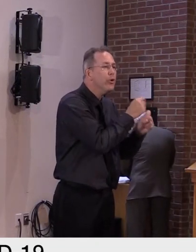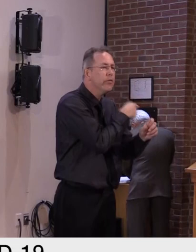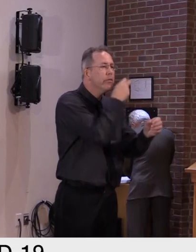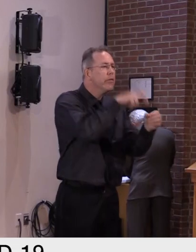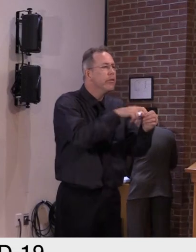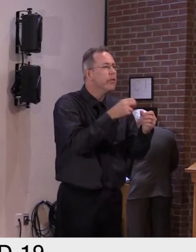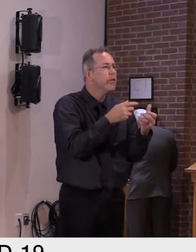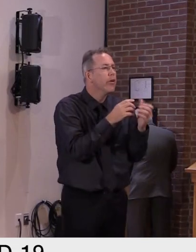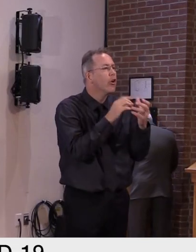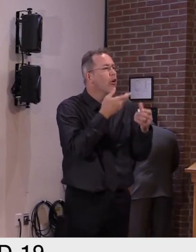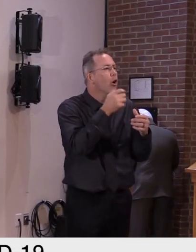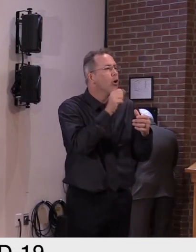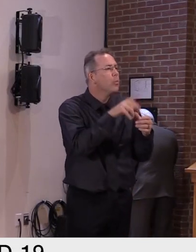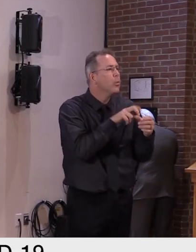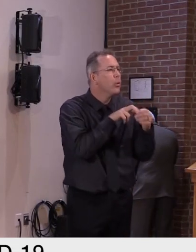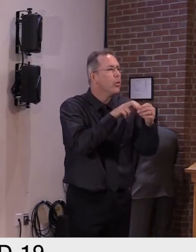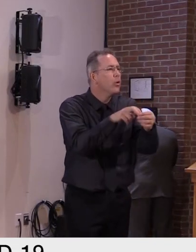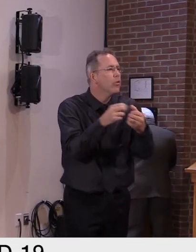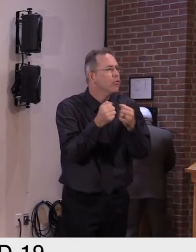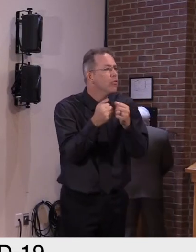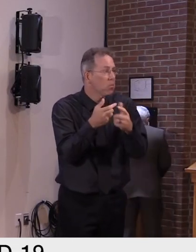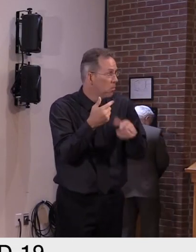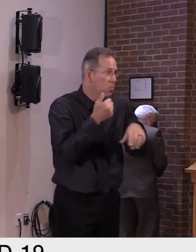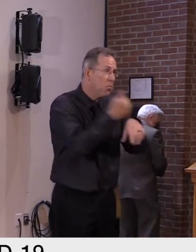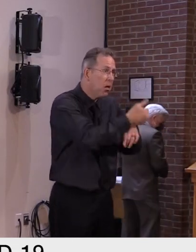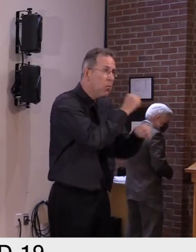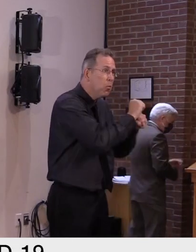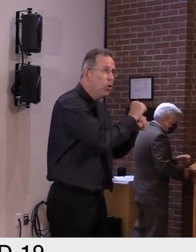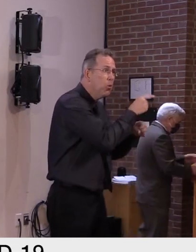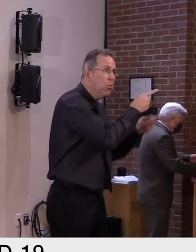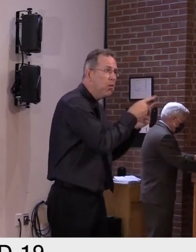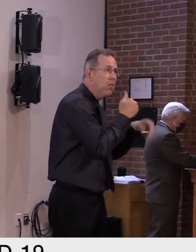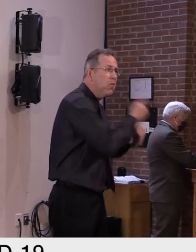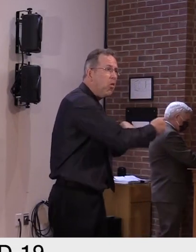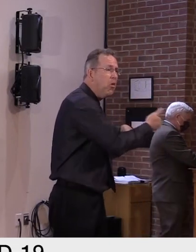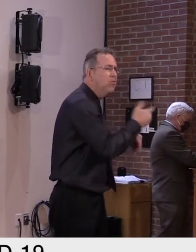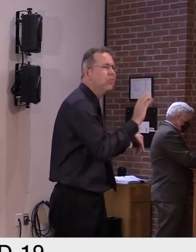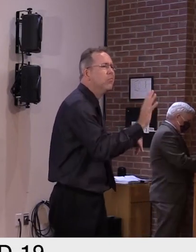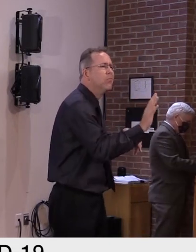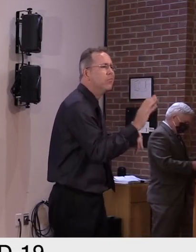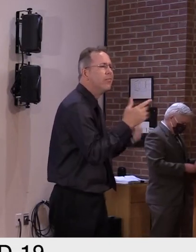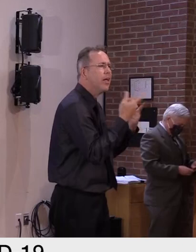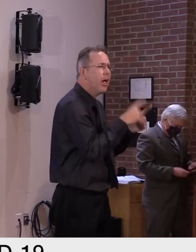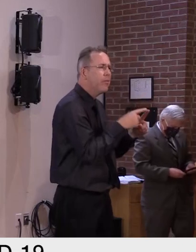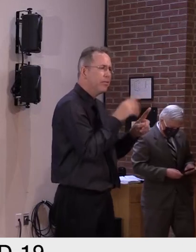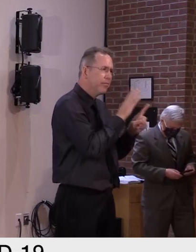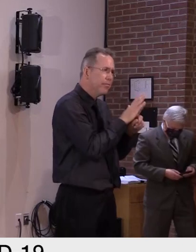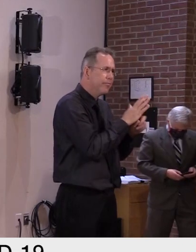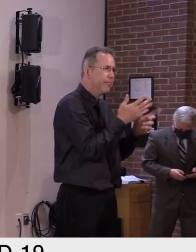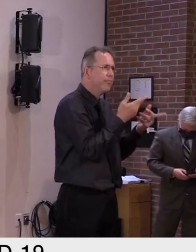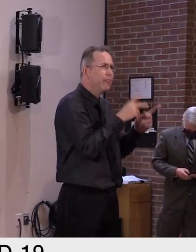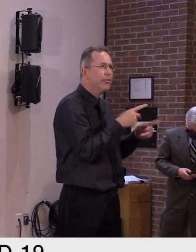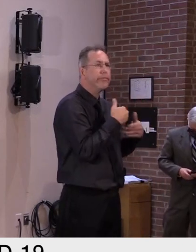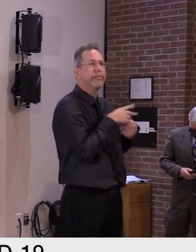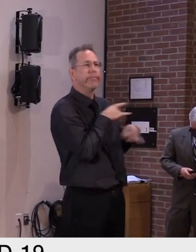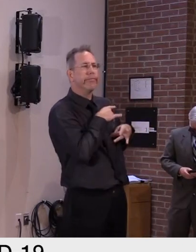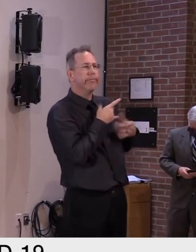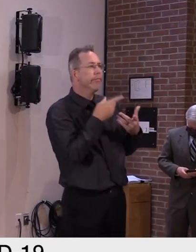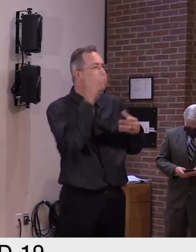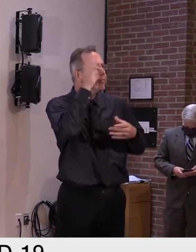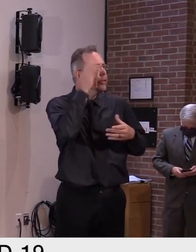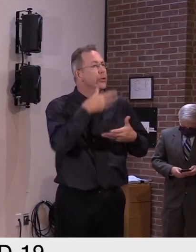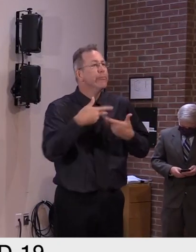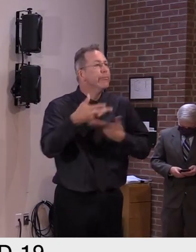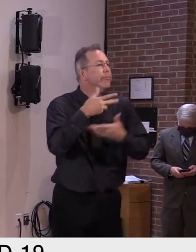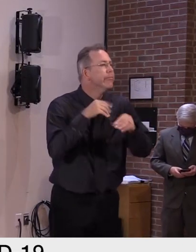on their practices. This is just the way the virus behaves. Right, and I didn't mean to